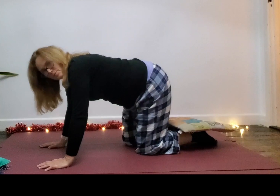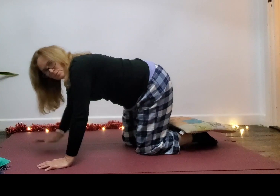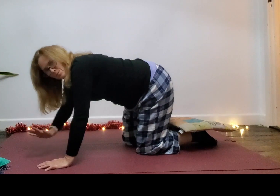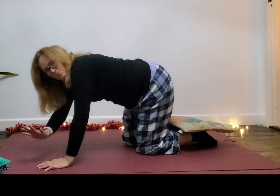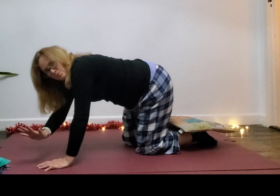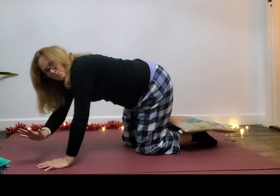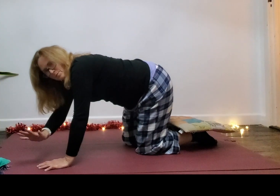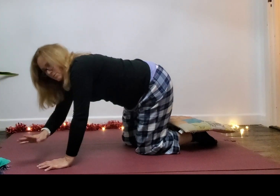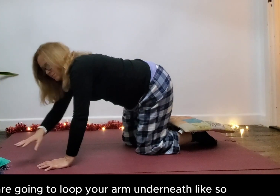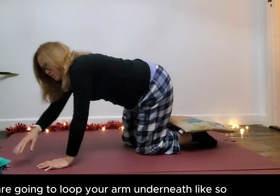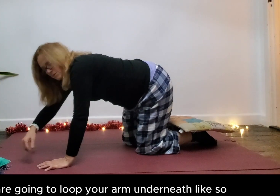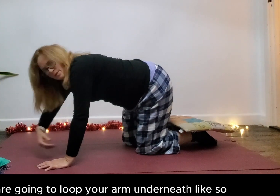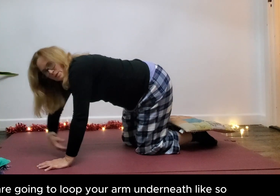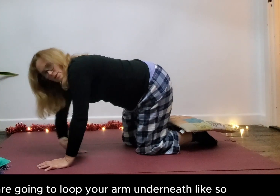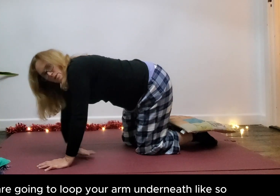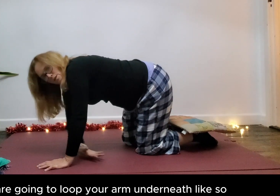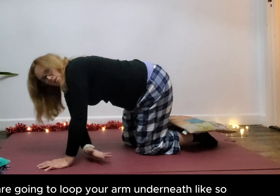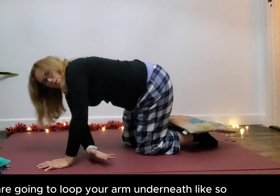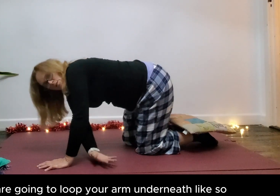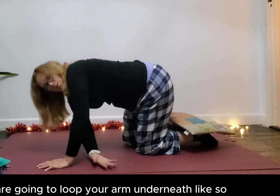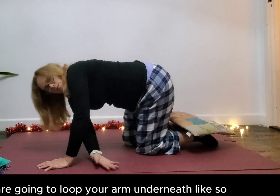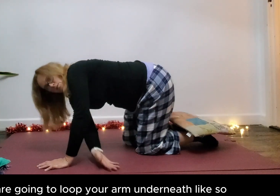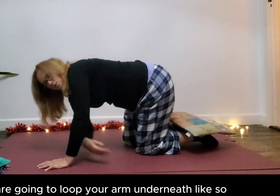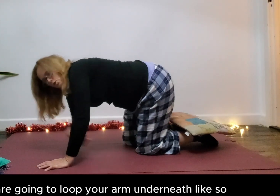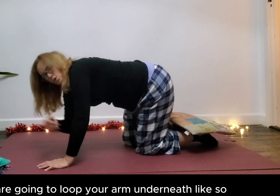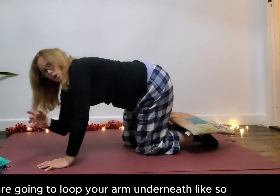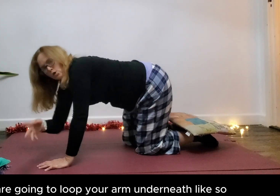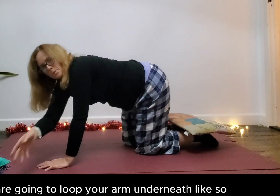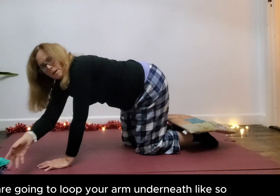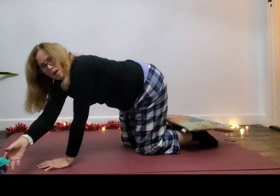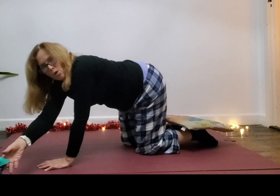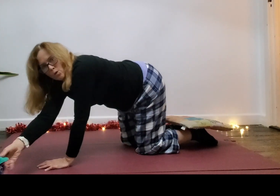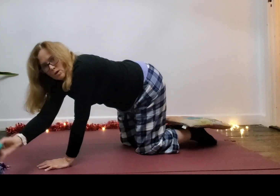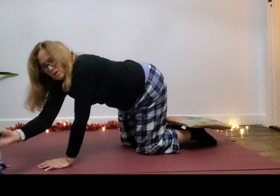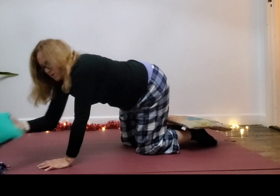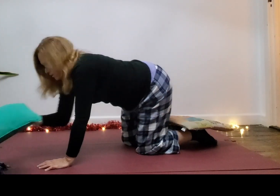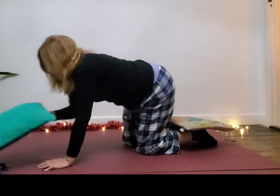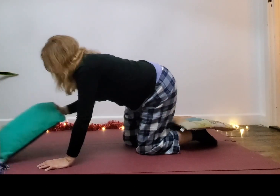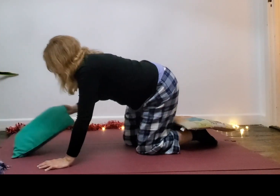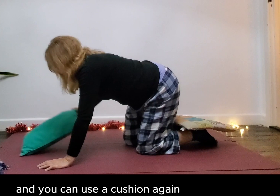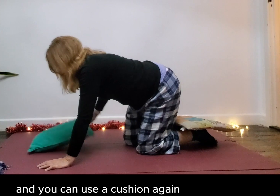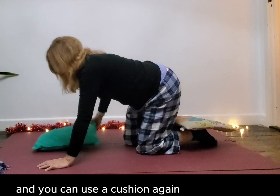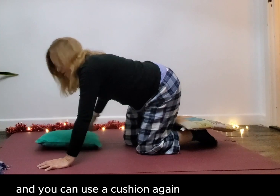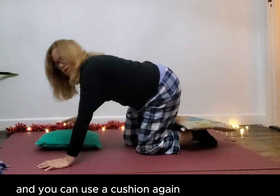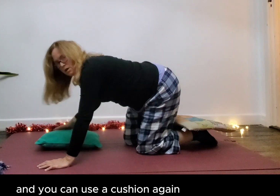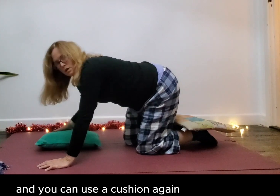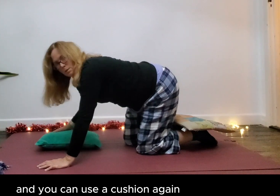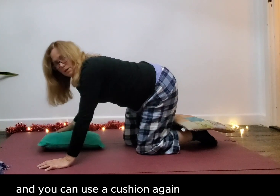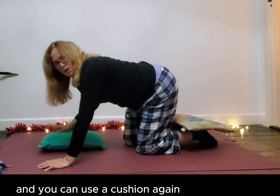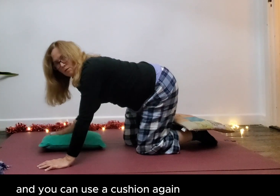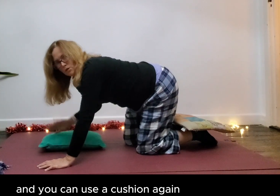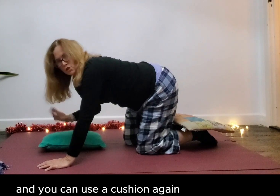You're going to loop your arm underneath like so, and you can use a cushion again to support your